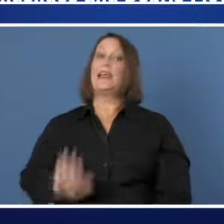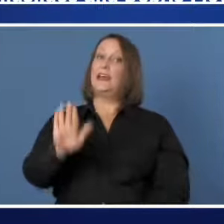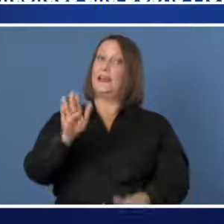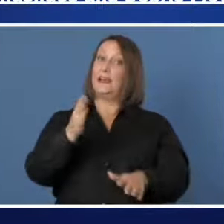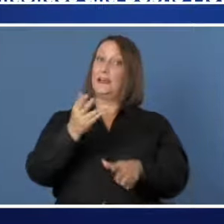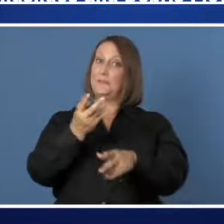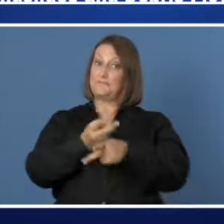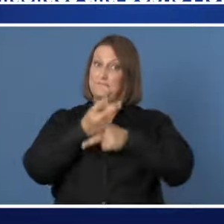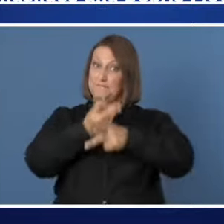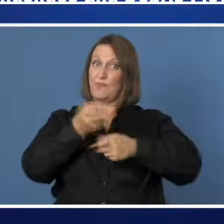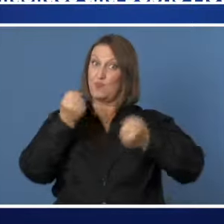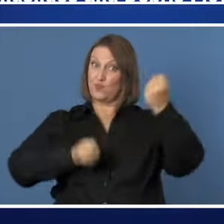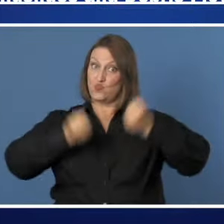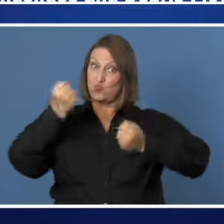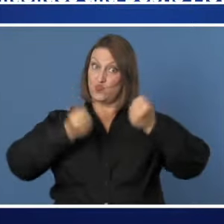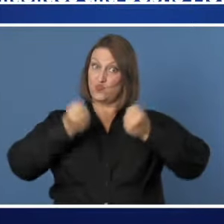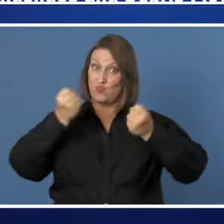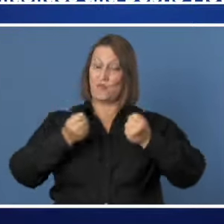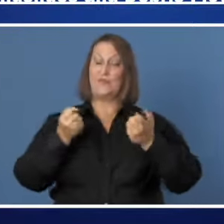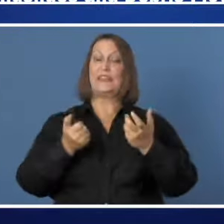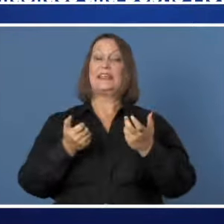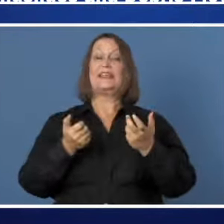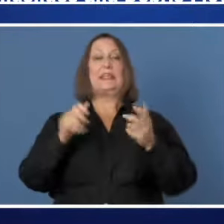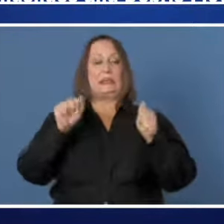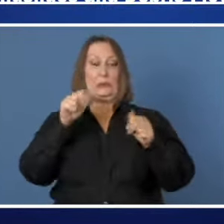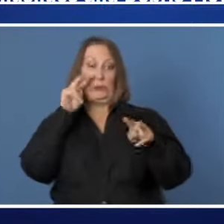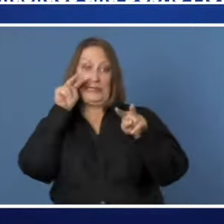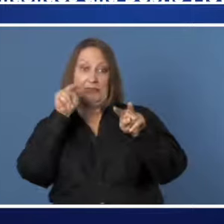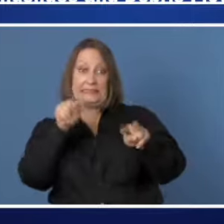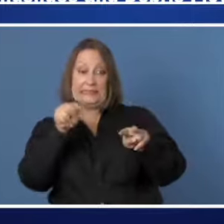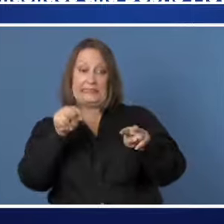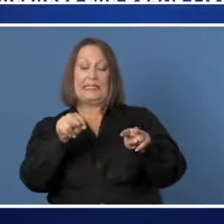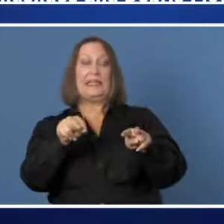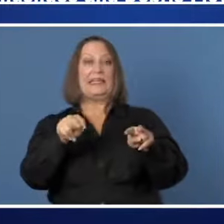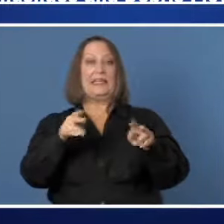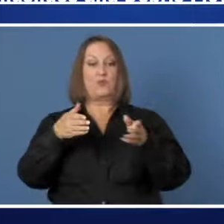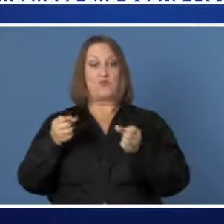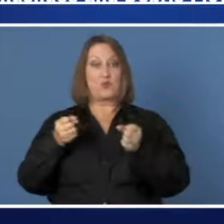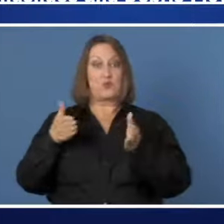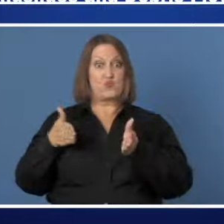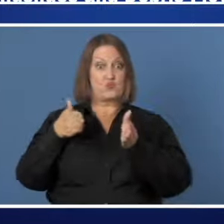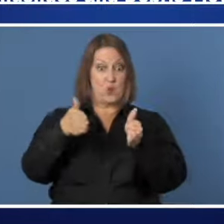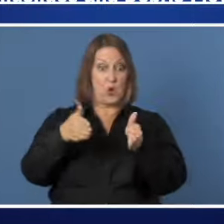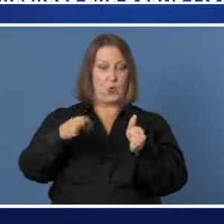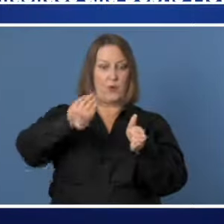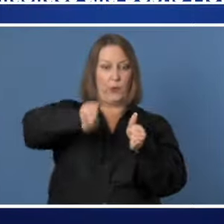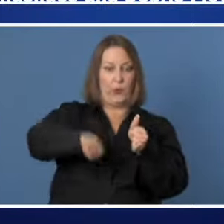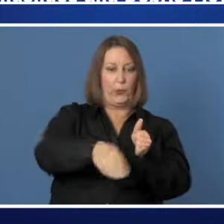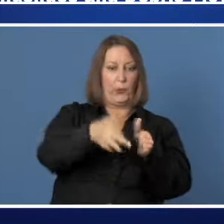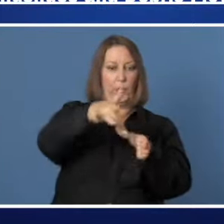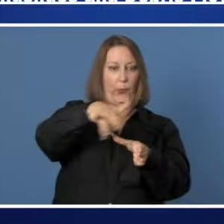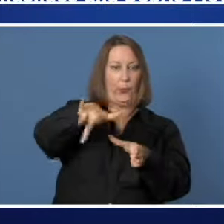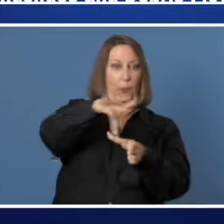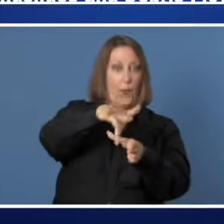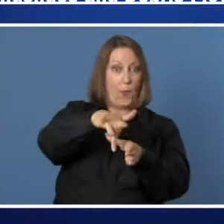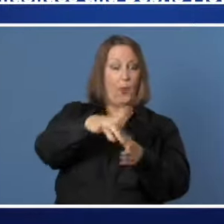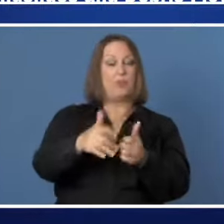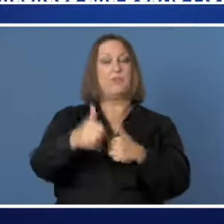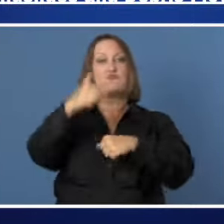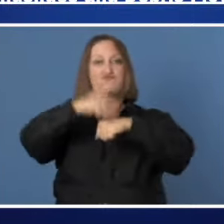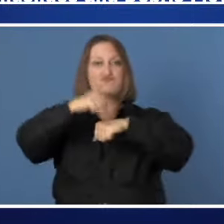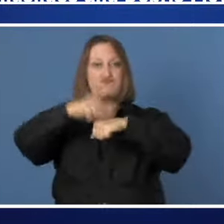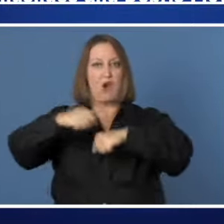Be especially alert when driving. Embankments along roadsides are particularly susceptible to